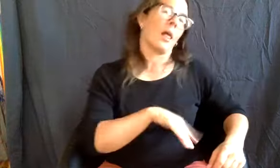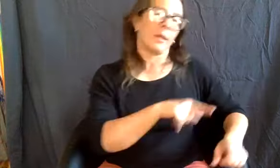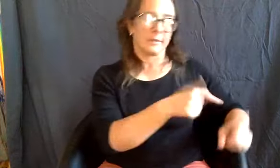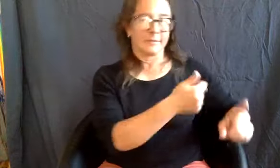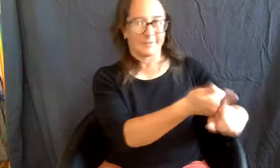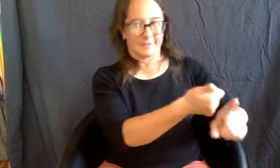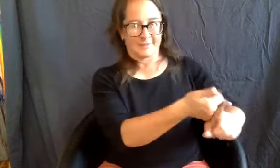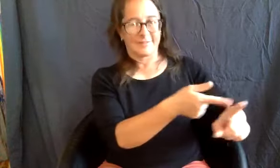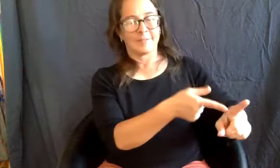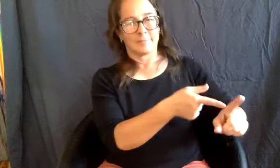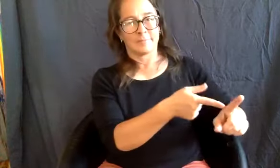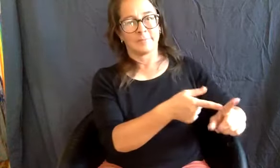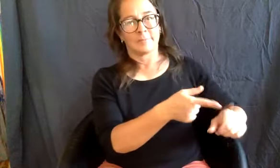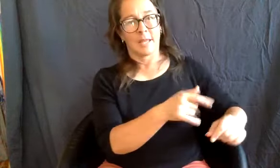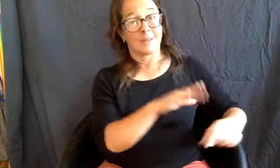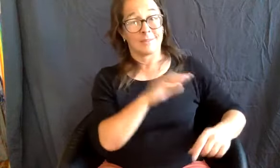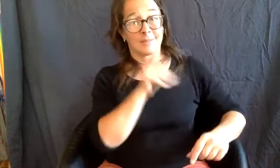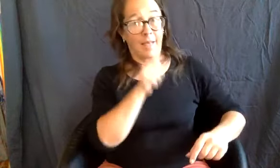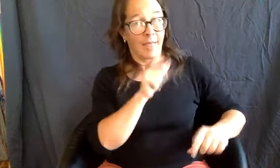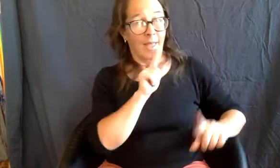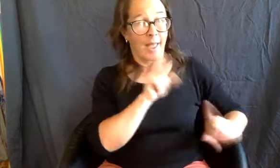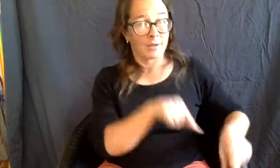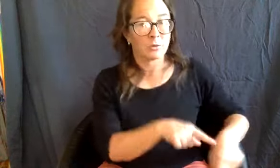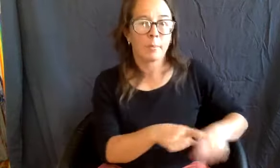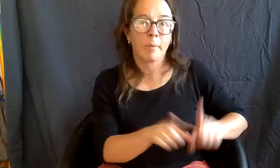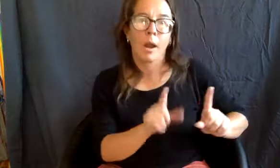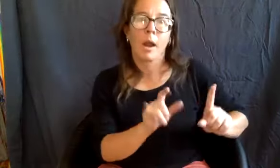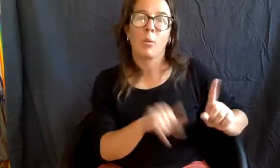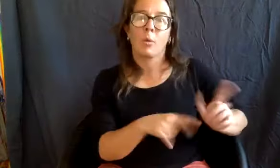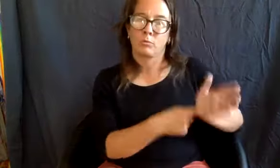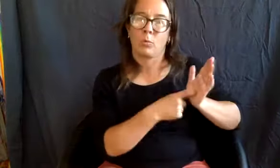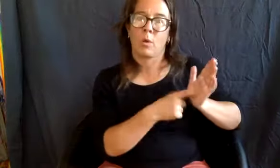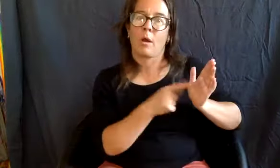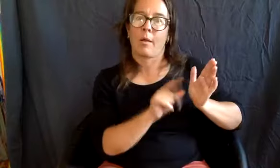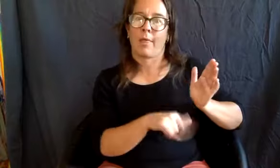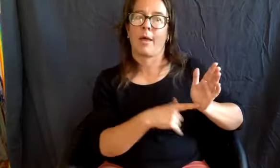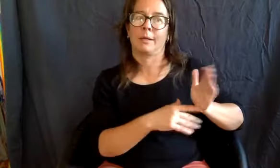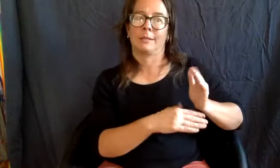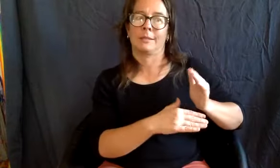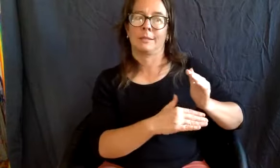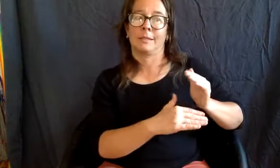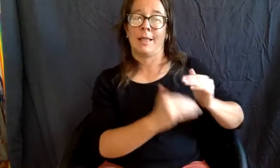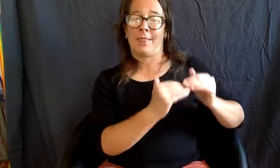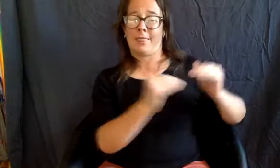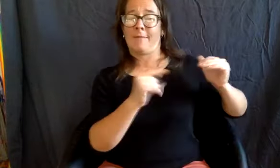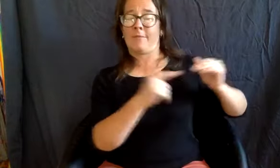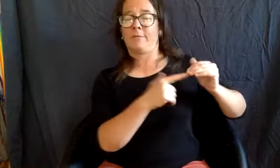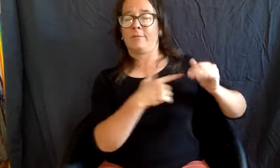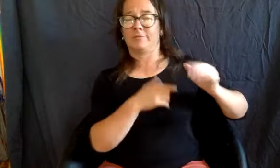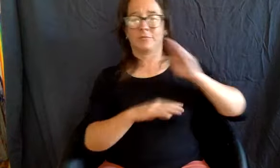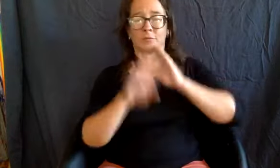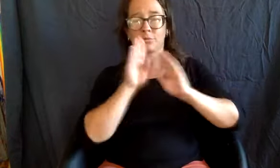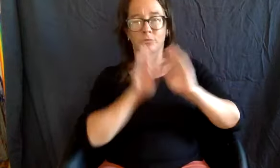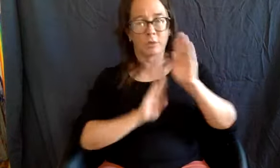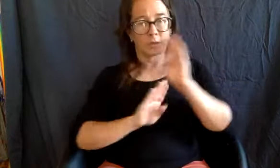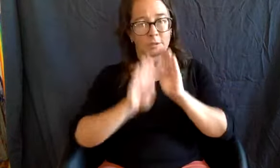same token, that's what I learned to do. And that's what I would do. And so there was these times when I would just, really be trying to help Earl. And then I would